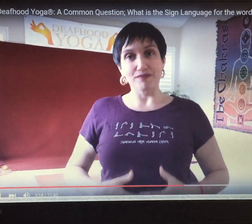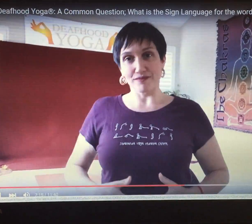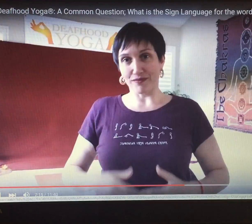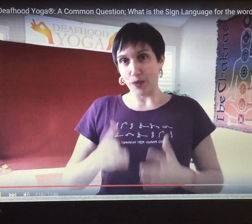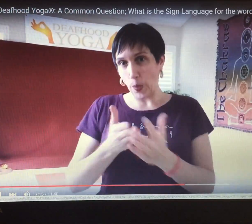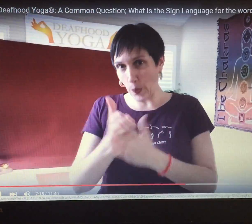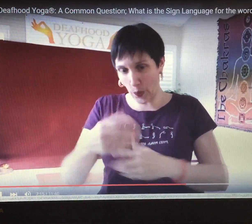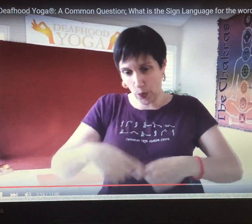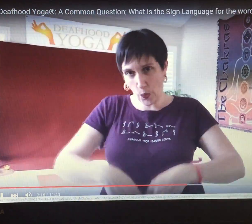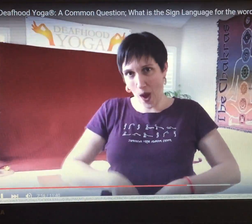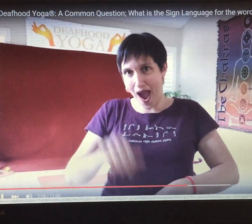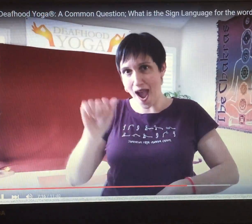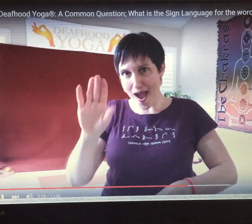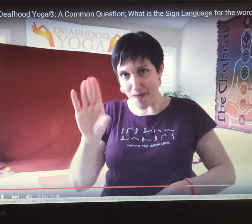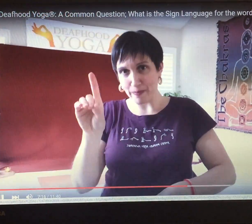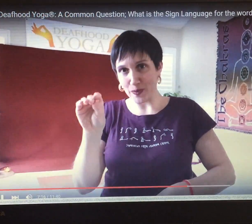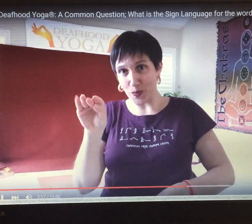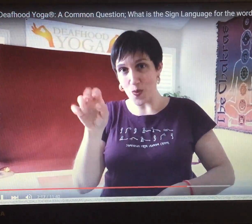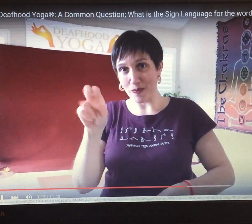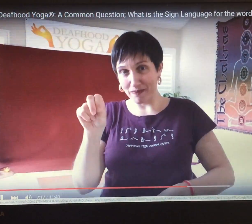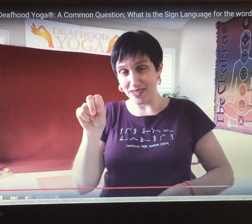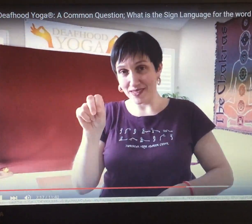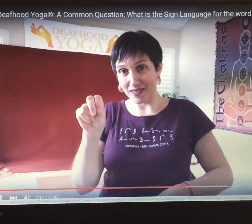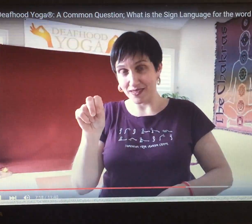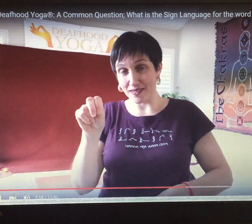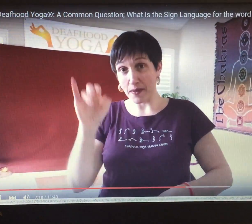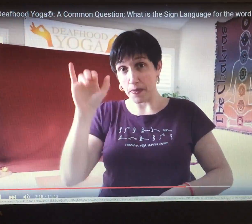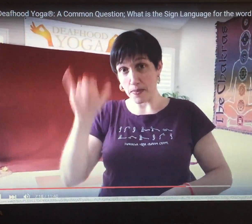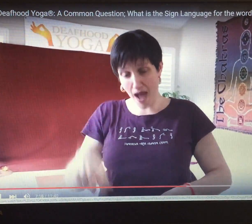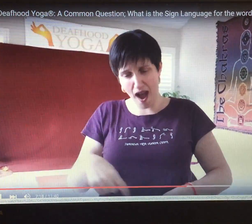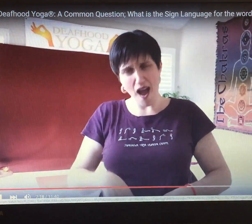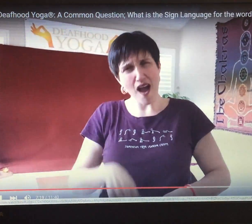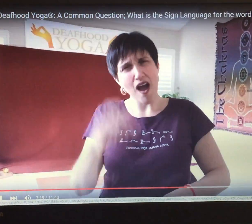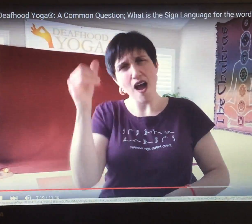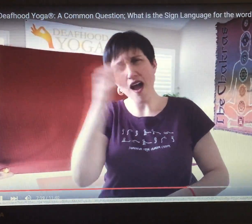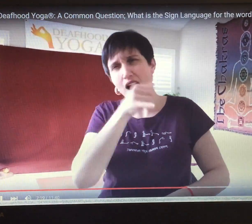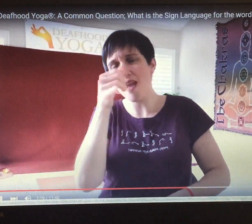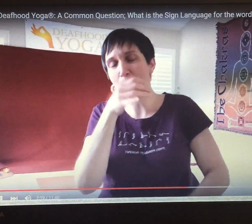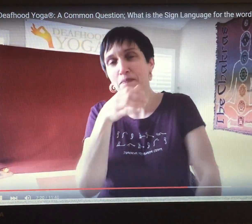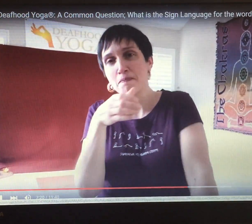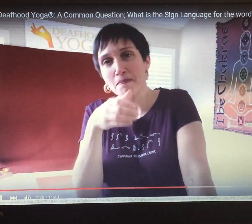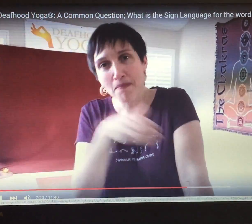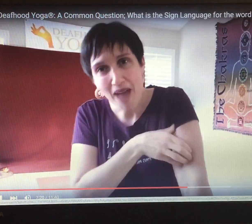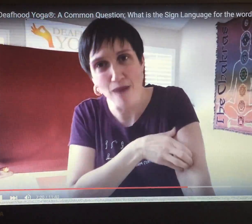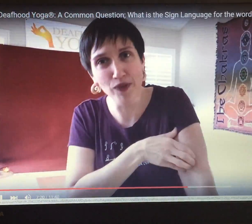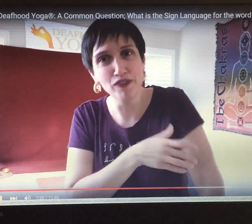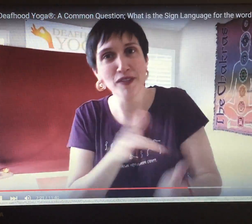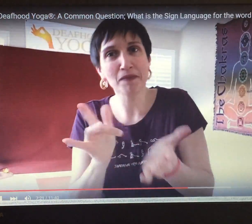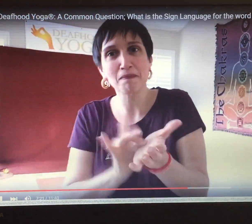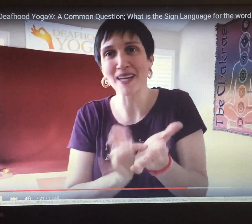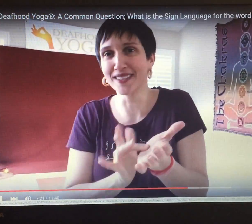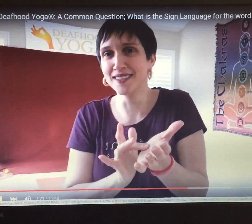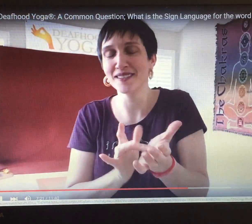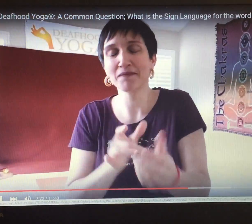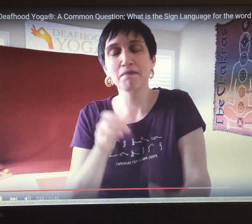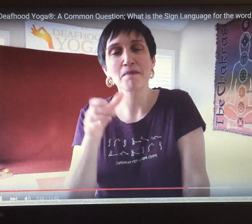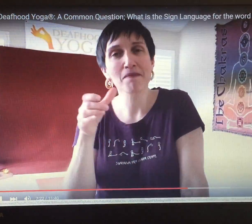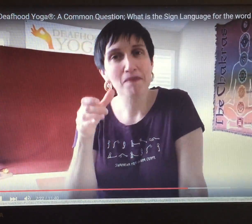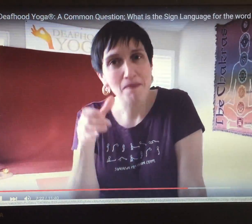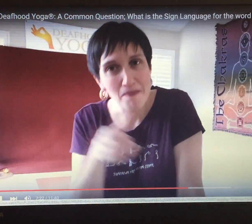breathing through your abdomen. That is the power, the